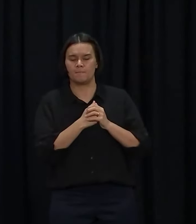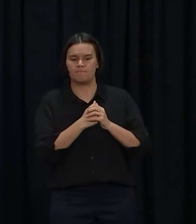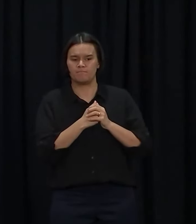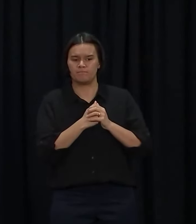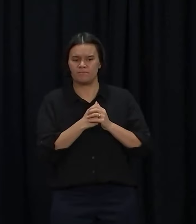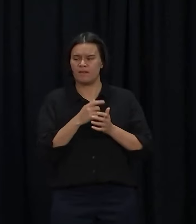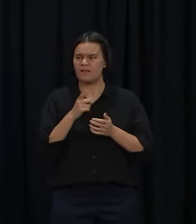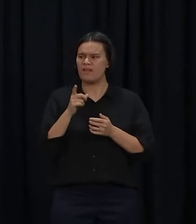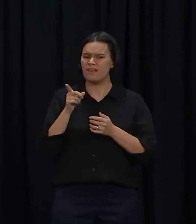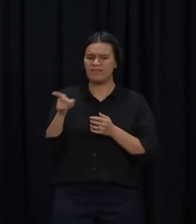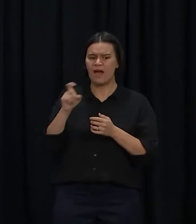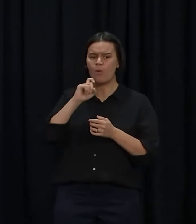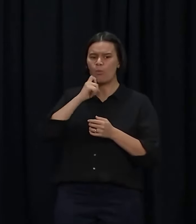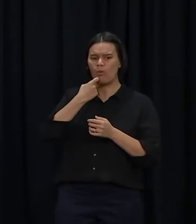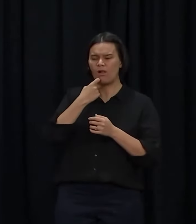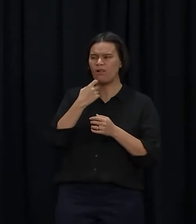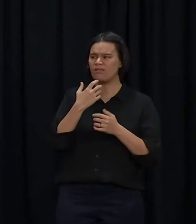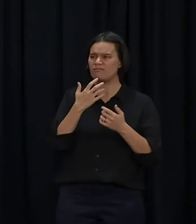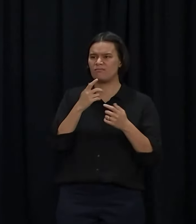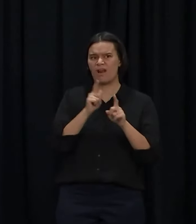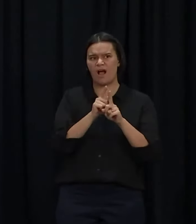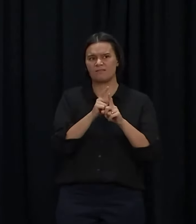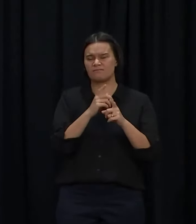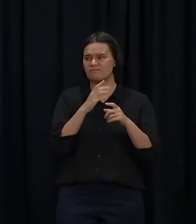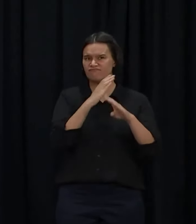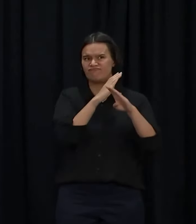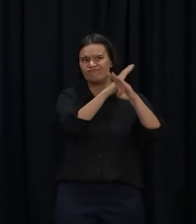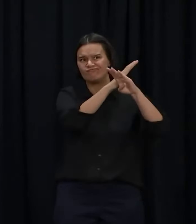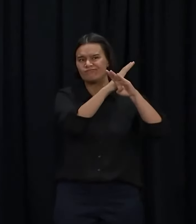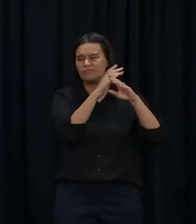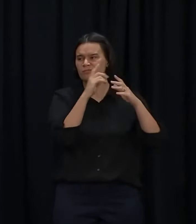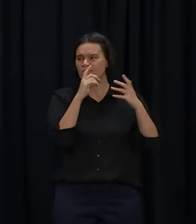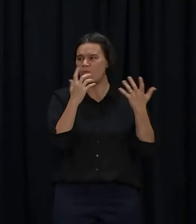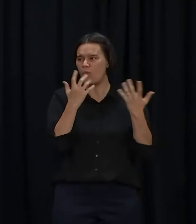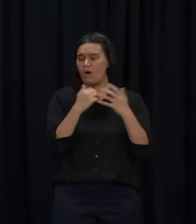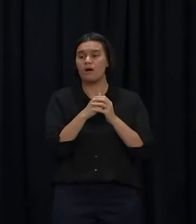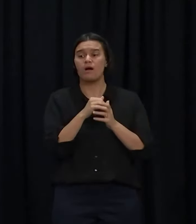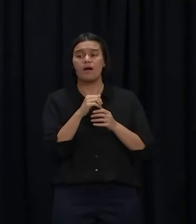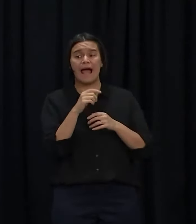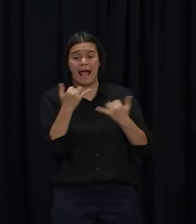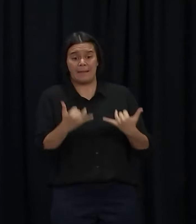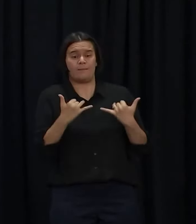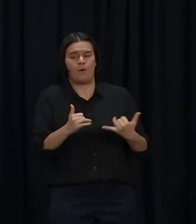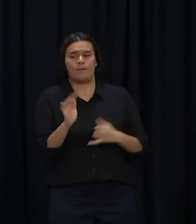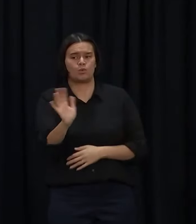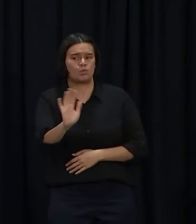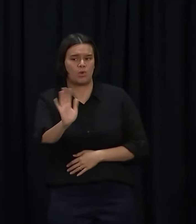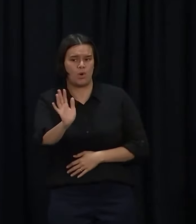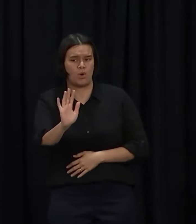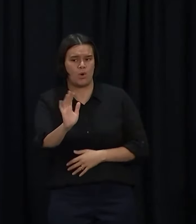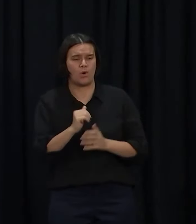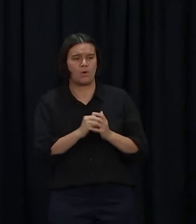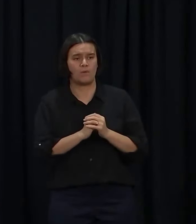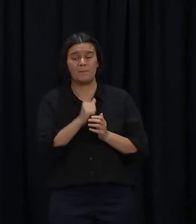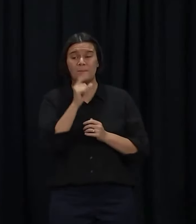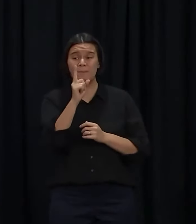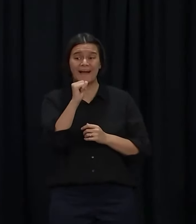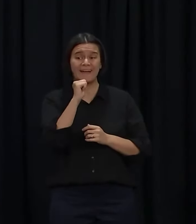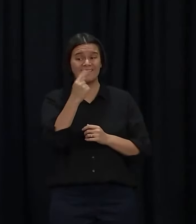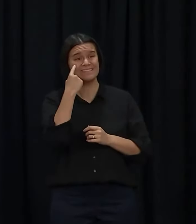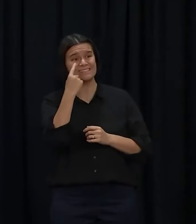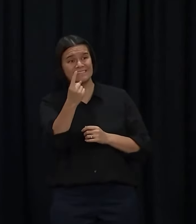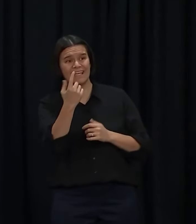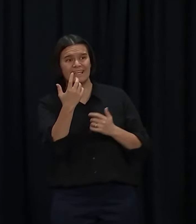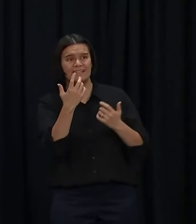past? Yes, we don't have an autonomous sanctions regime, but we do have other mechanisms that we will use if we see